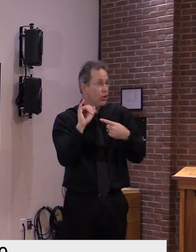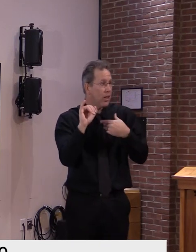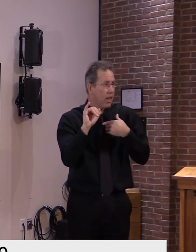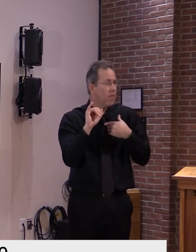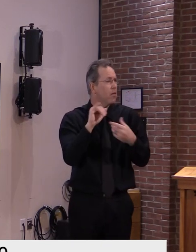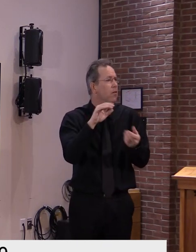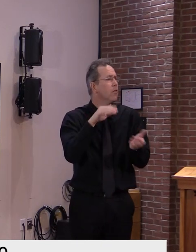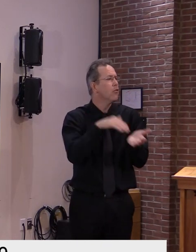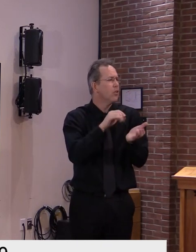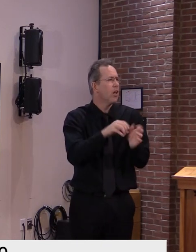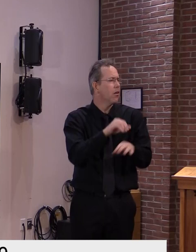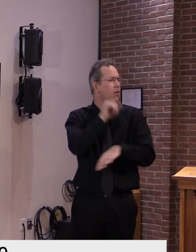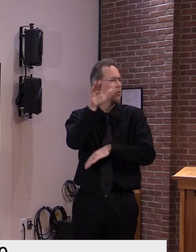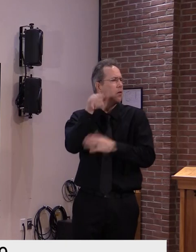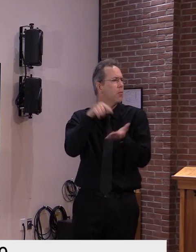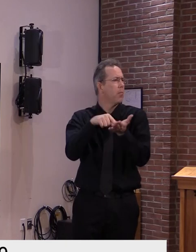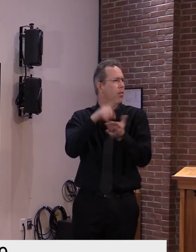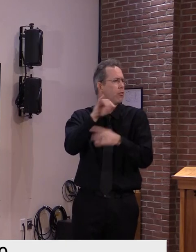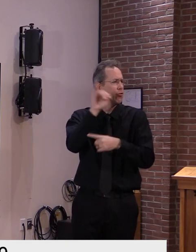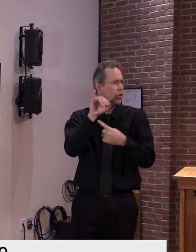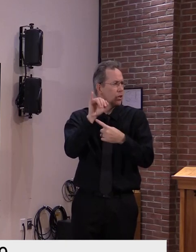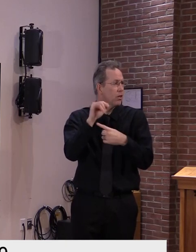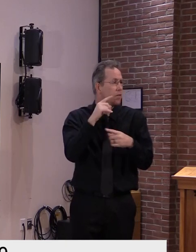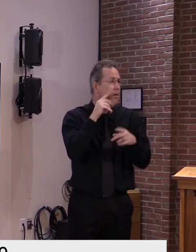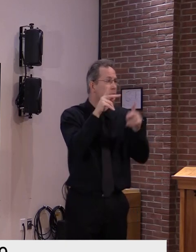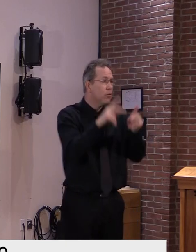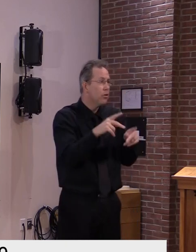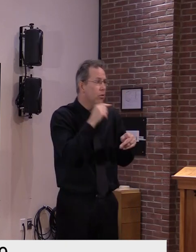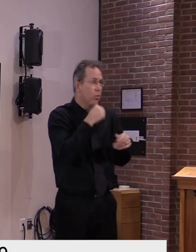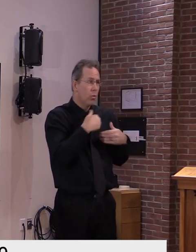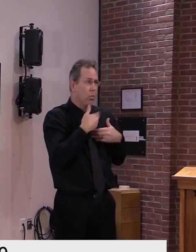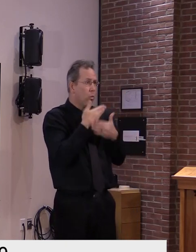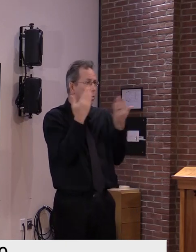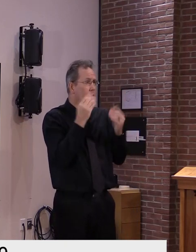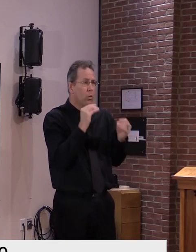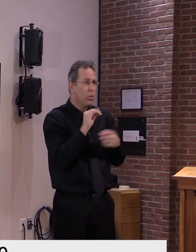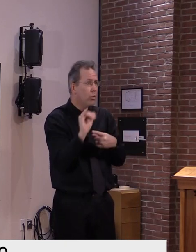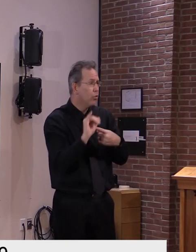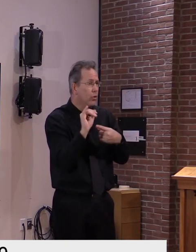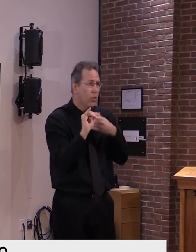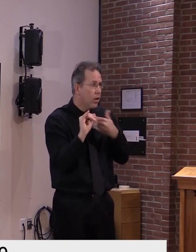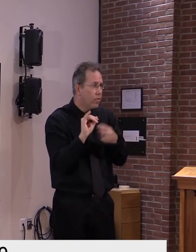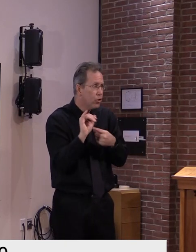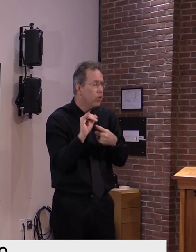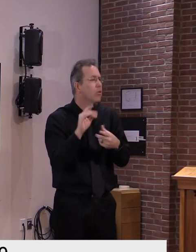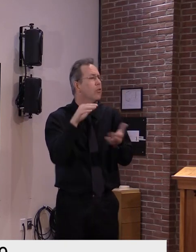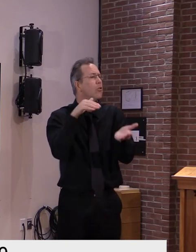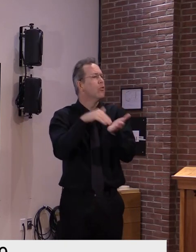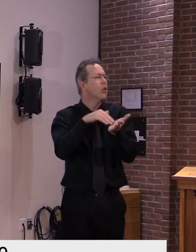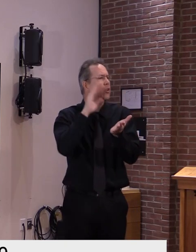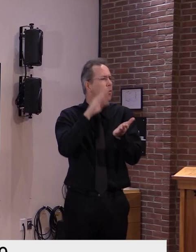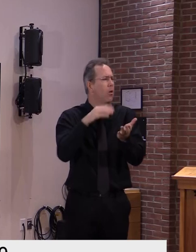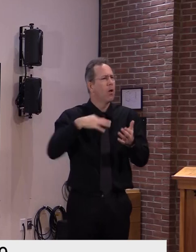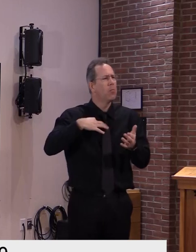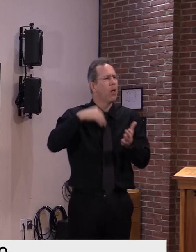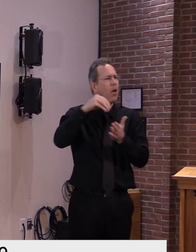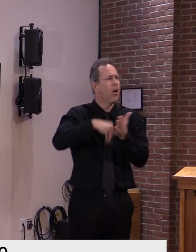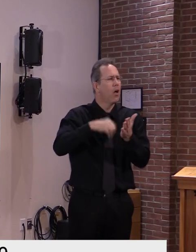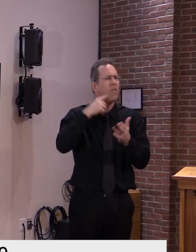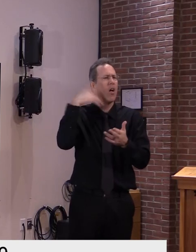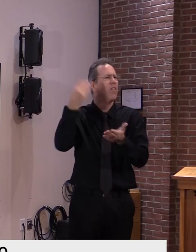patients, the vaccine provider can seek reimbursement for an administrative fee from the HRSA Provider Relief